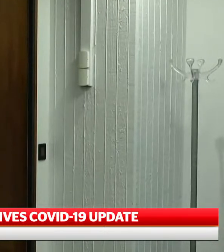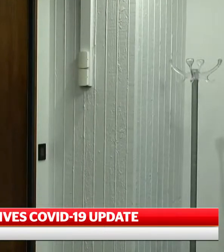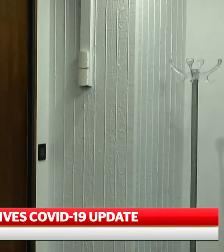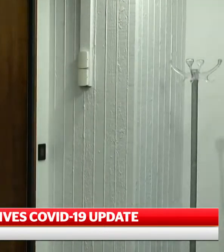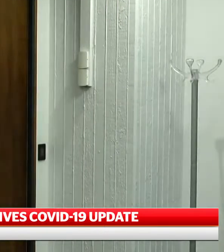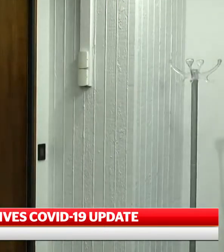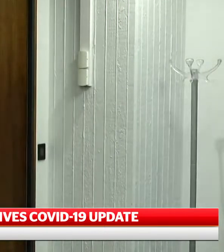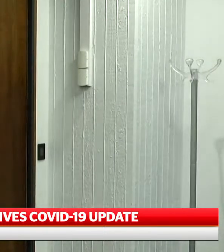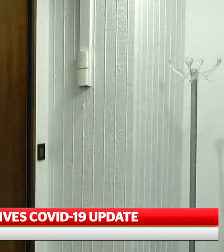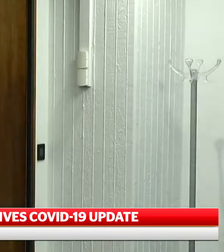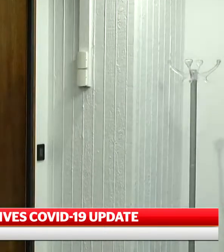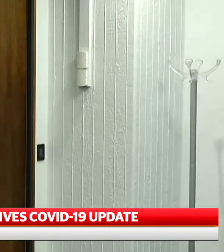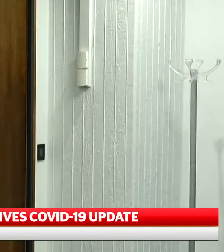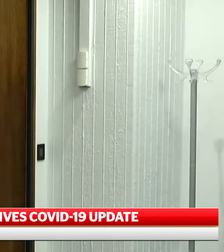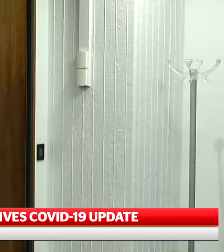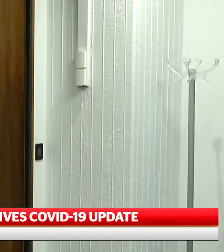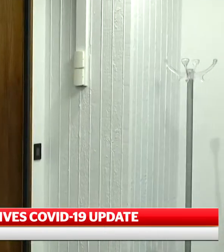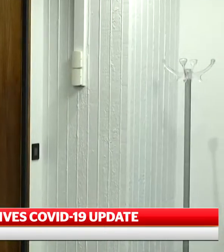There he goes.